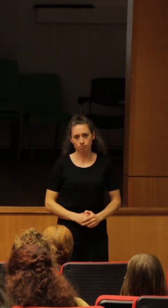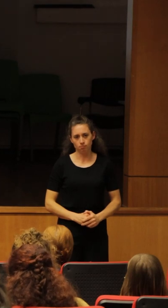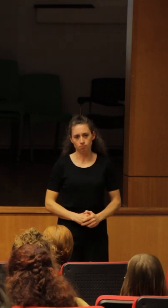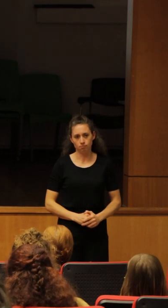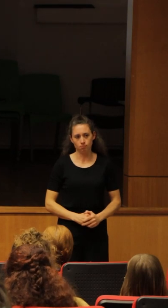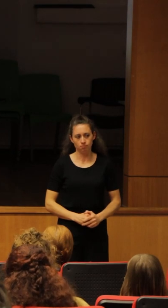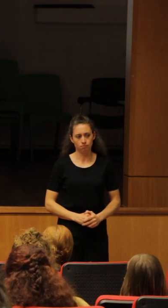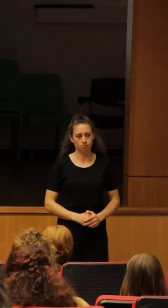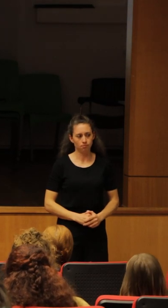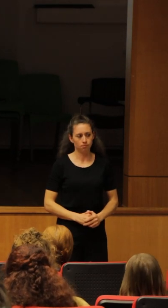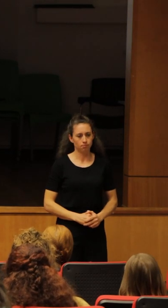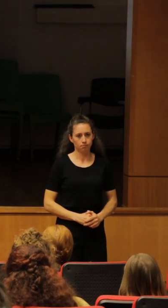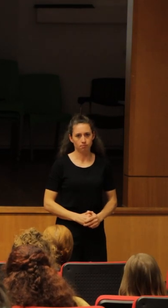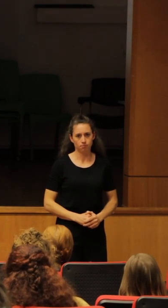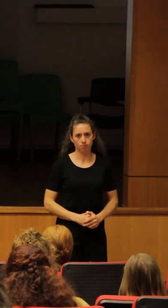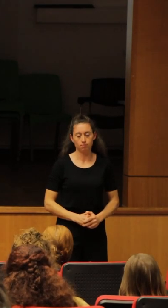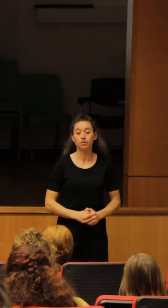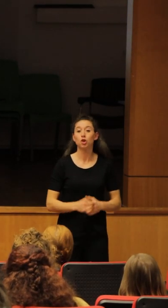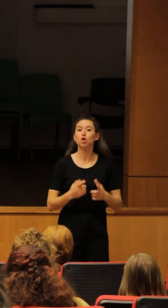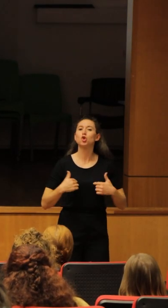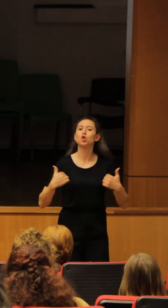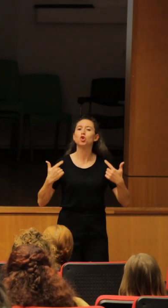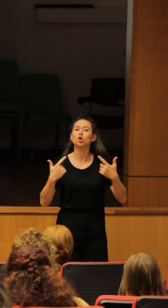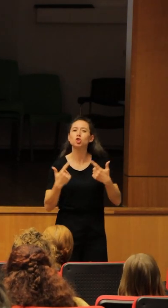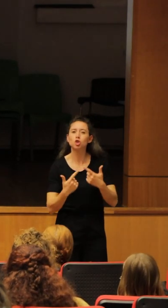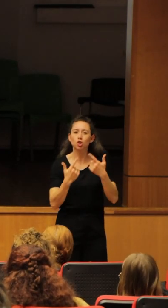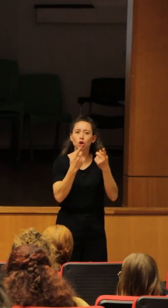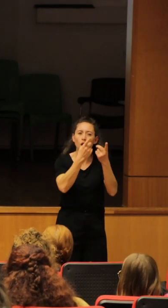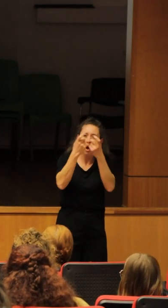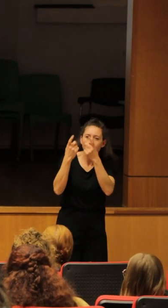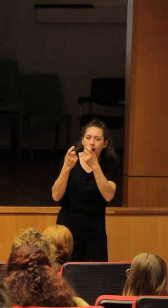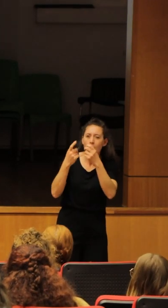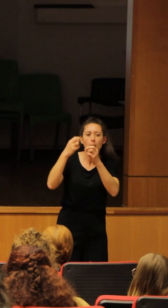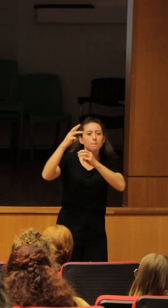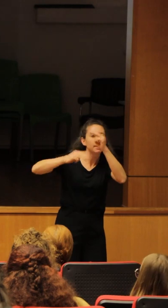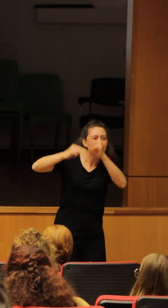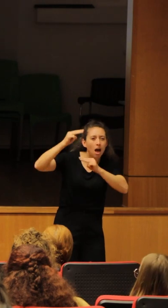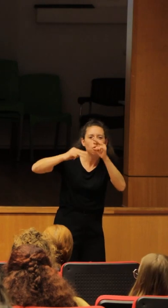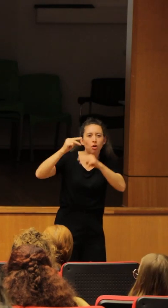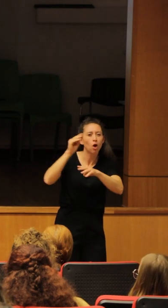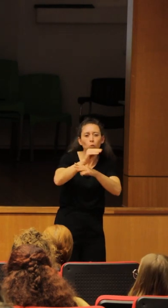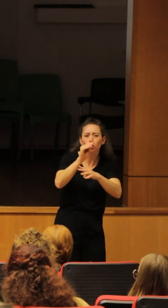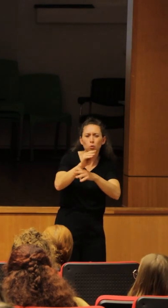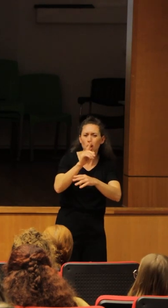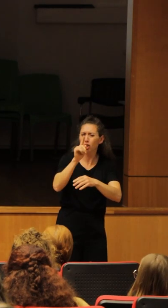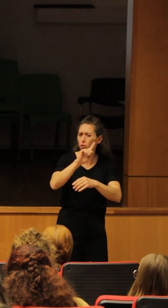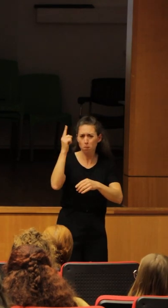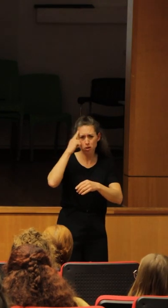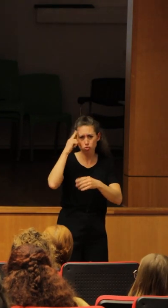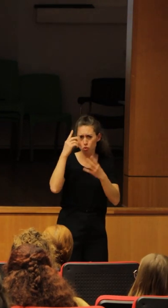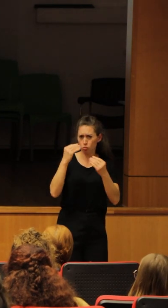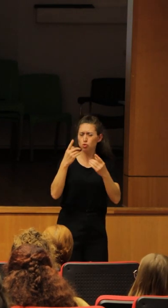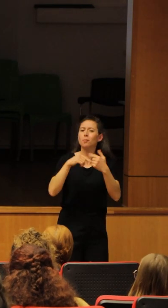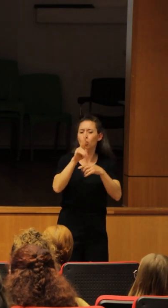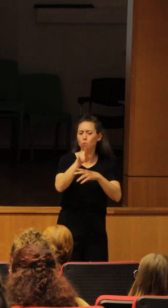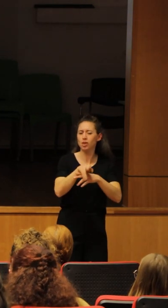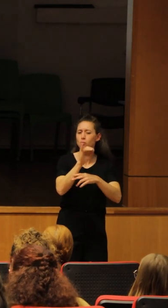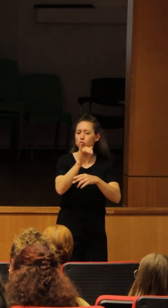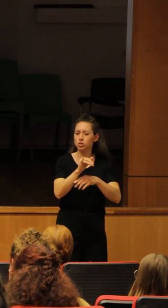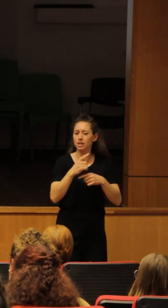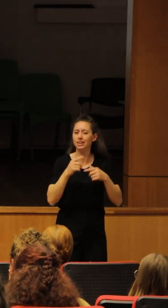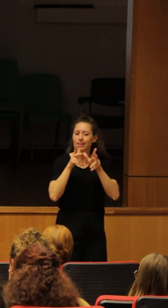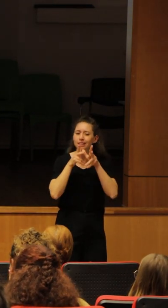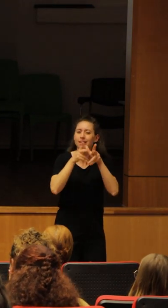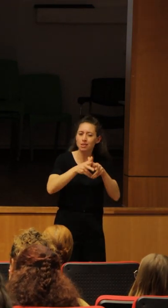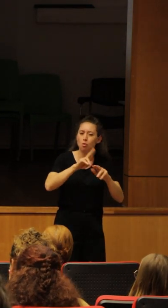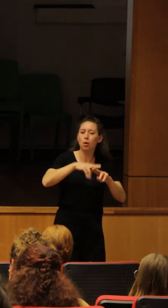about that, but we carry it in life. Hemos sido expuestos a esas metáforas culturalmente y no pensamos mucho en ellas, las usamos. Right. And then there